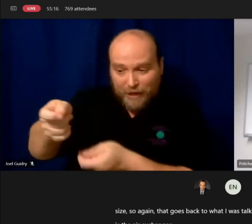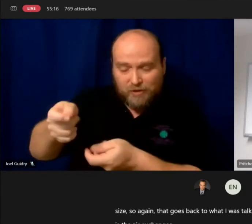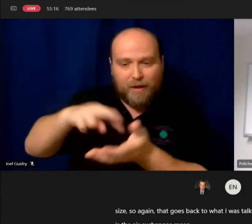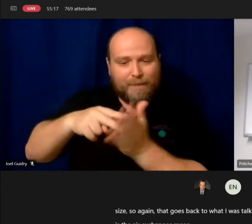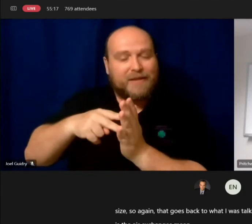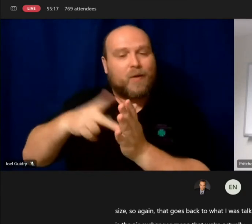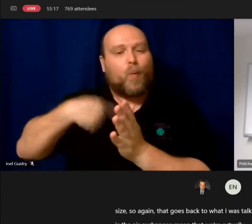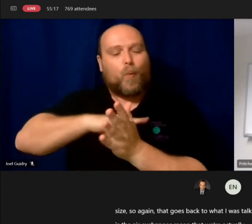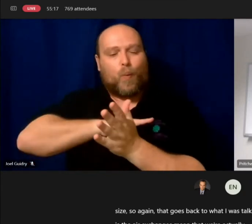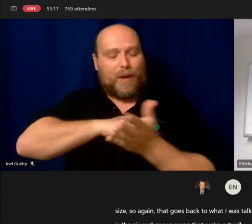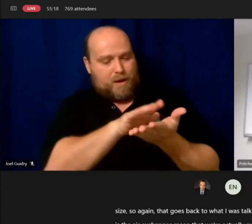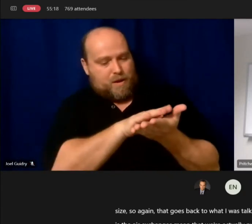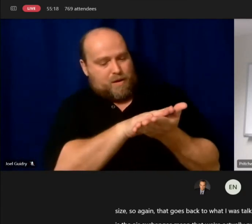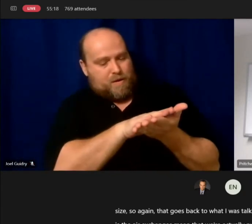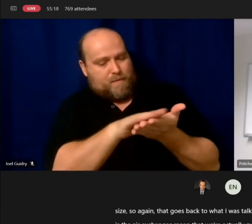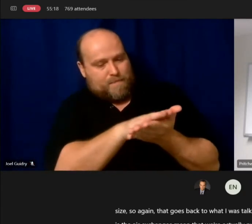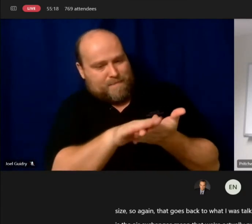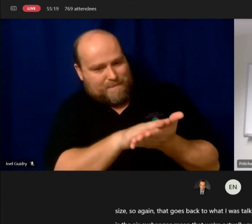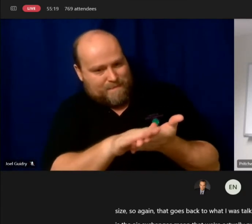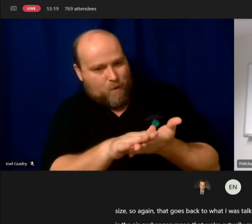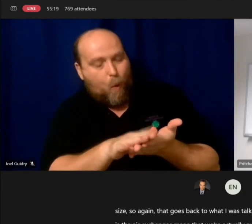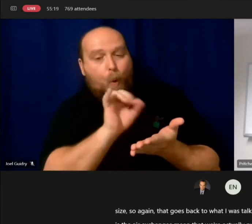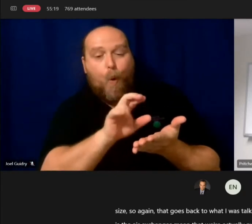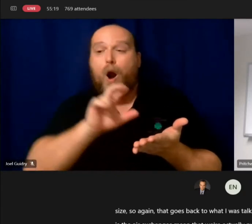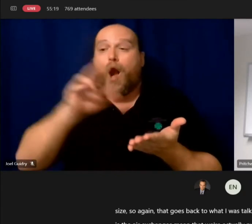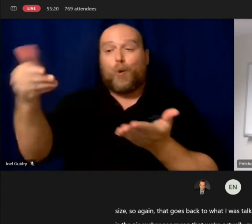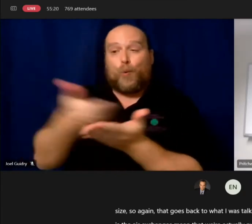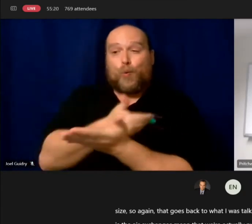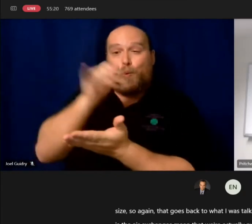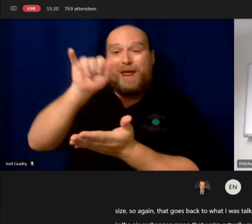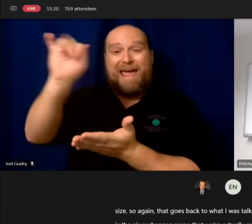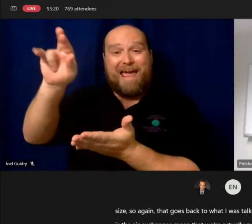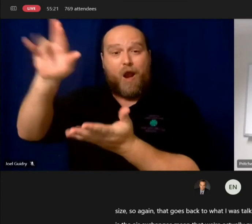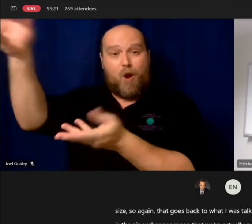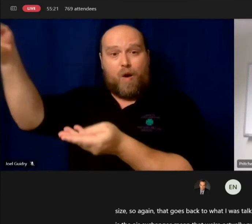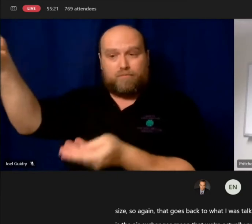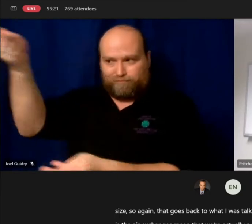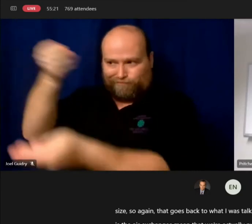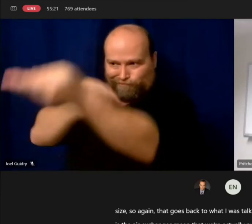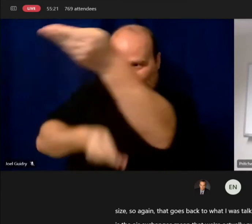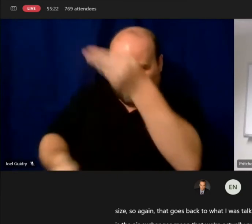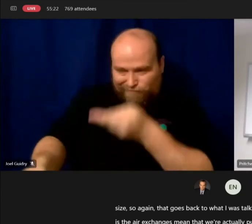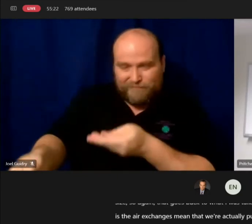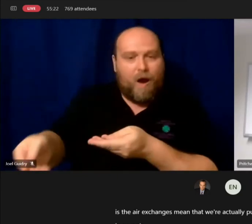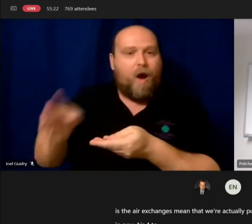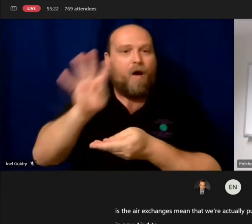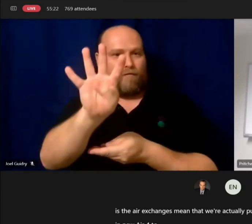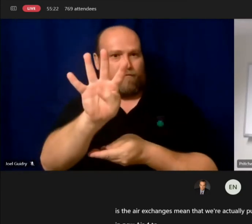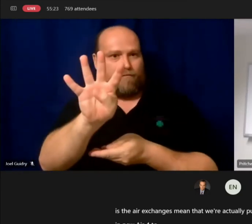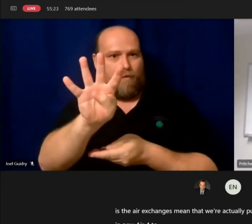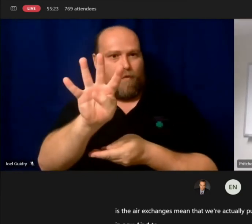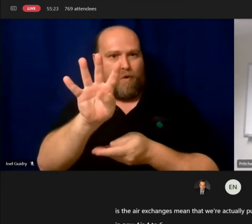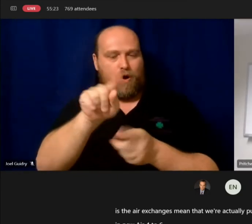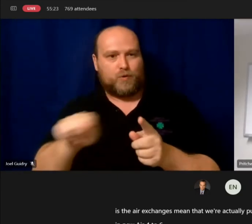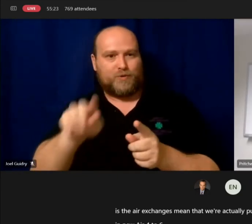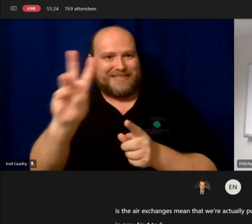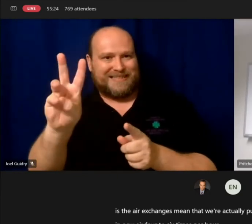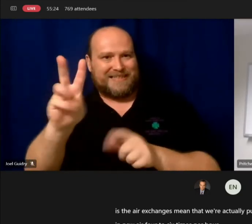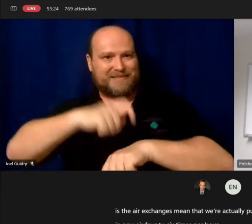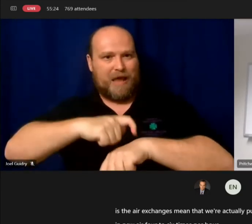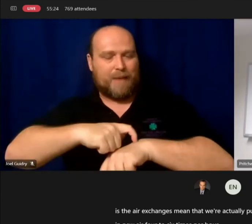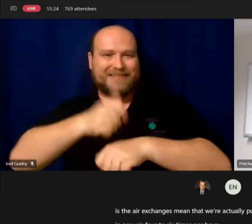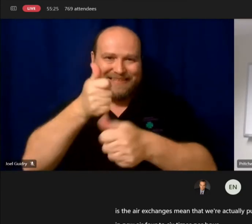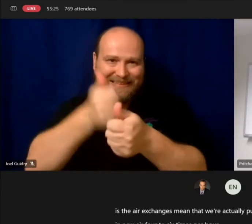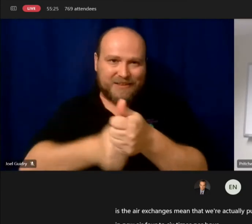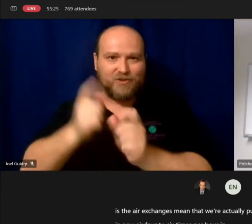or bringing in new air 4 to 6 times per hour in classrooms and common spaces. And